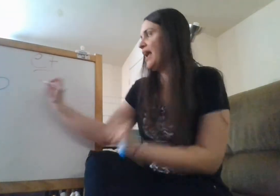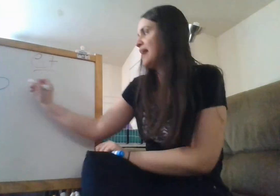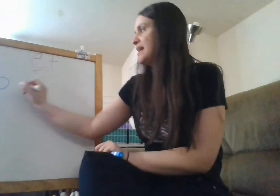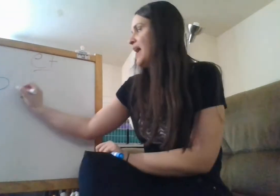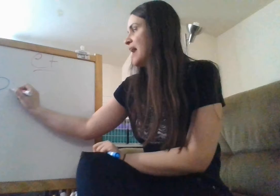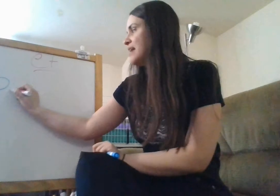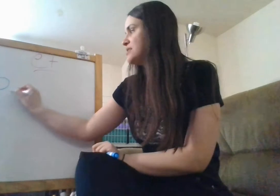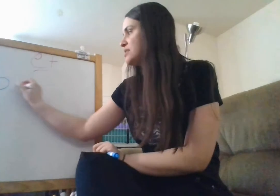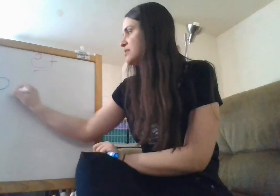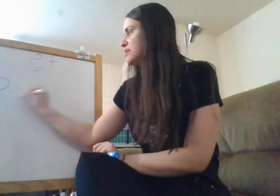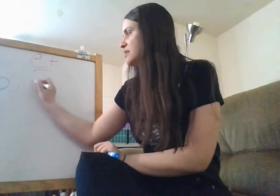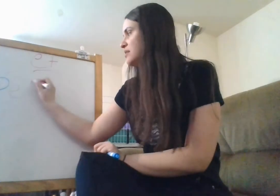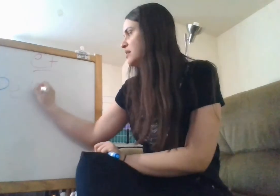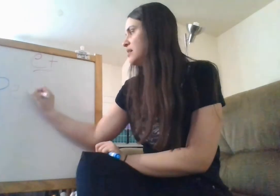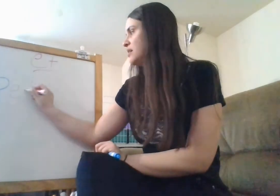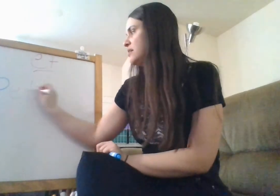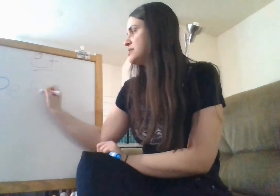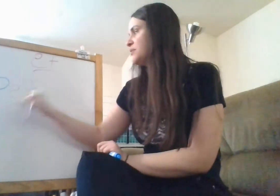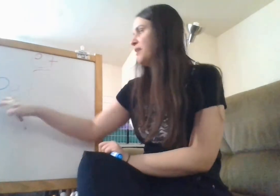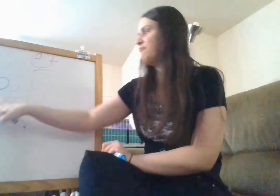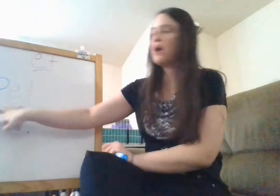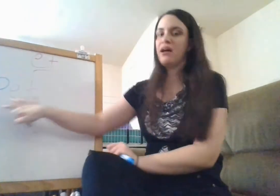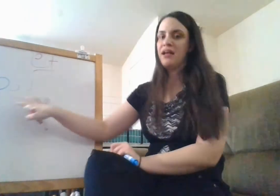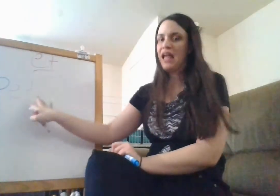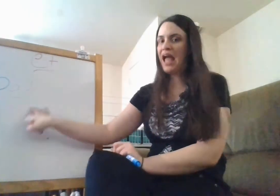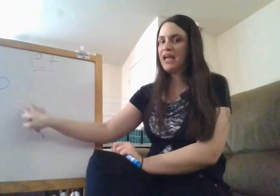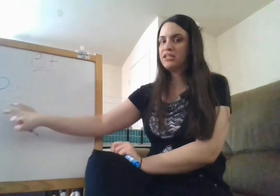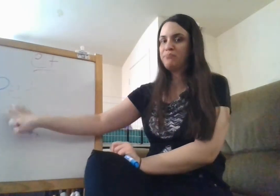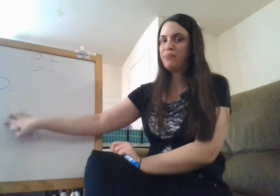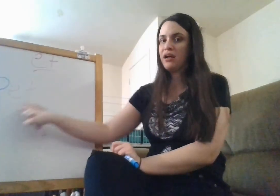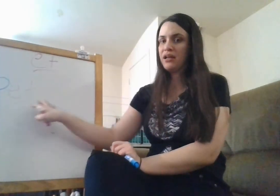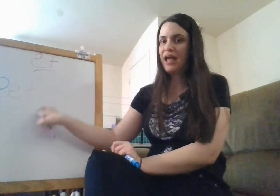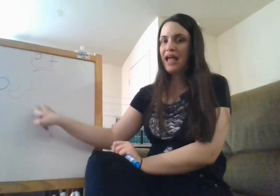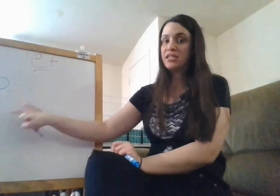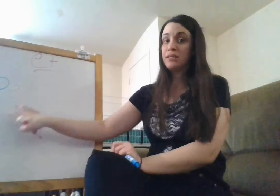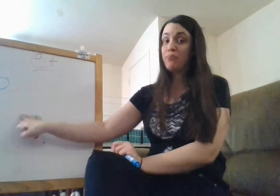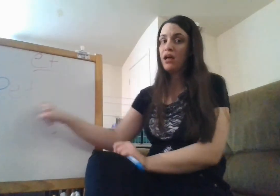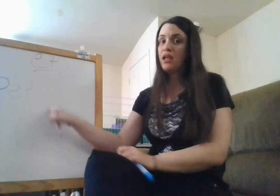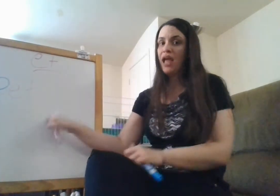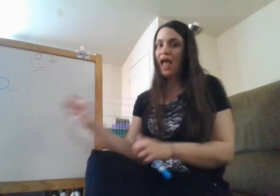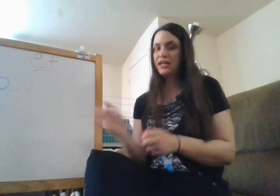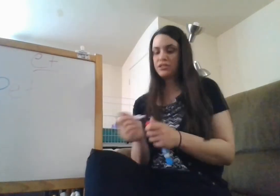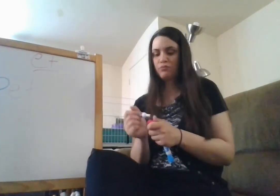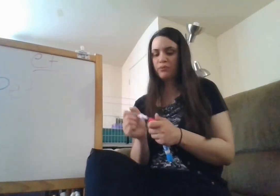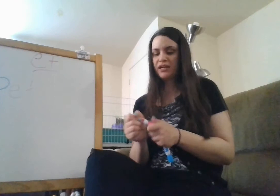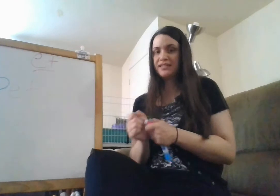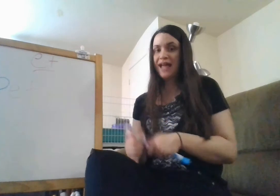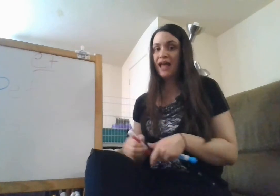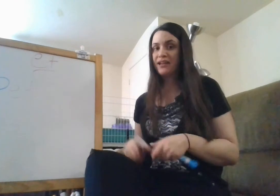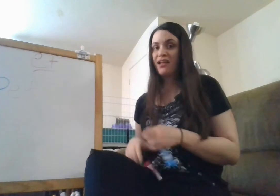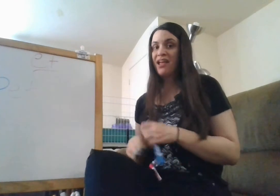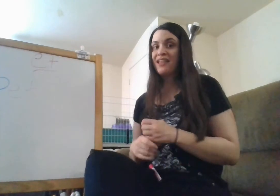add et. So we have p, et, p, et, p, et. What word is that? That